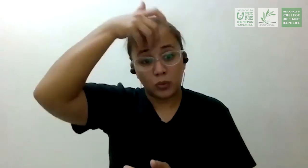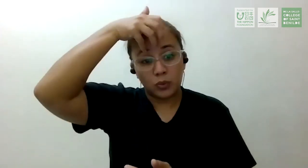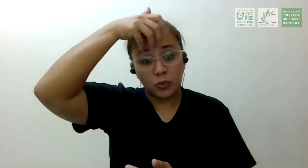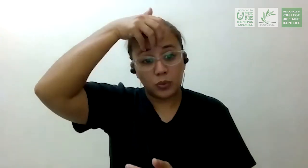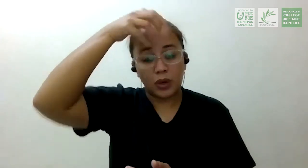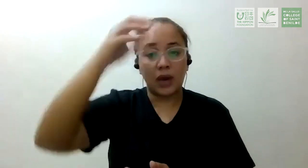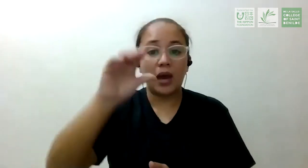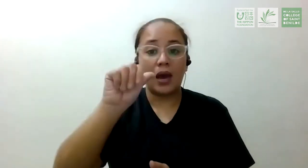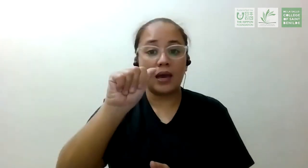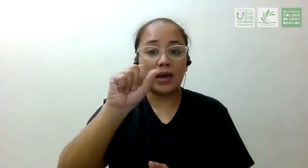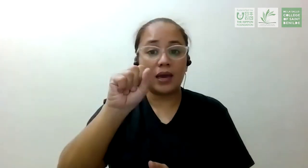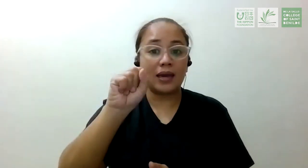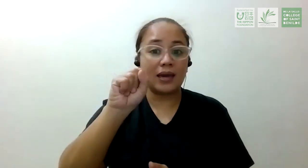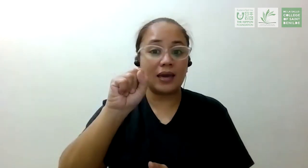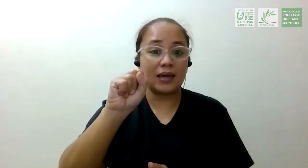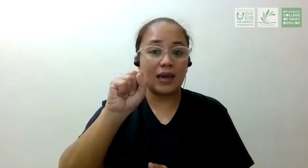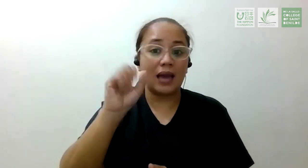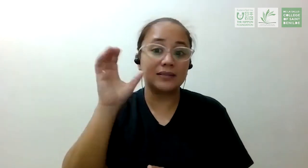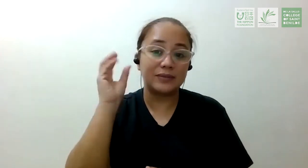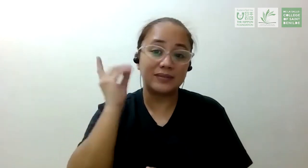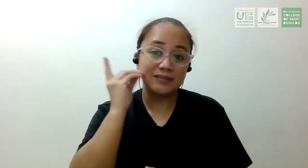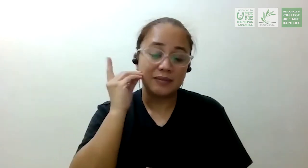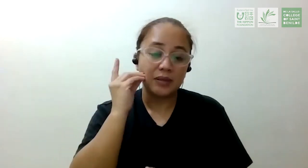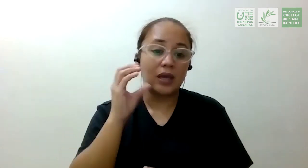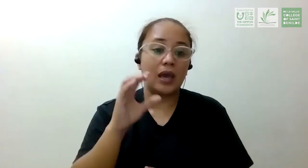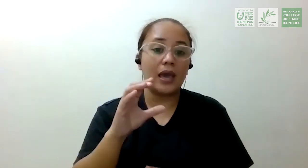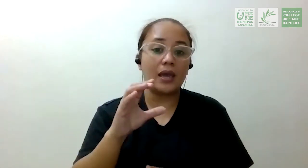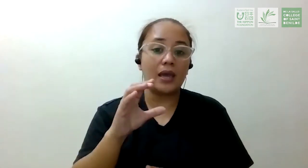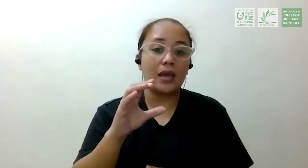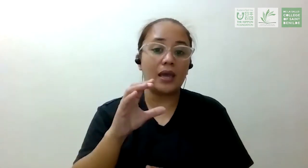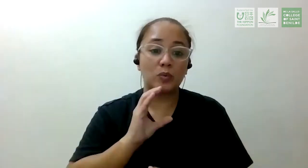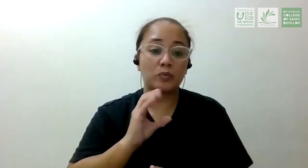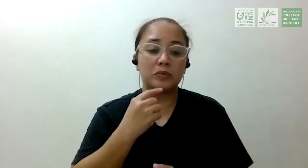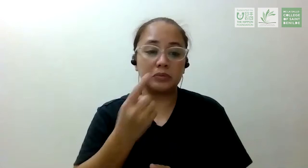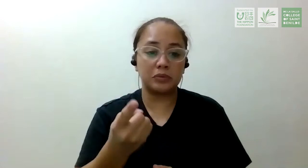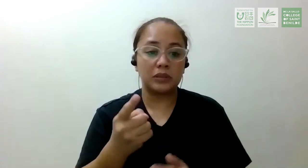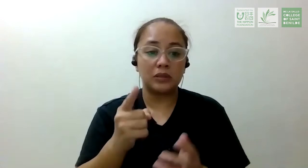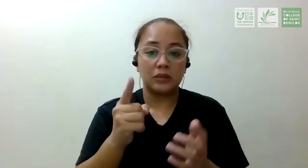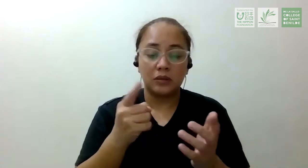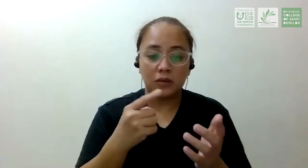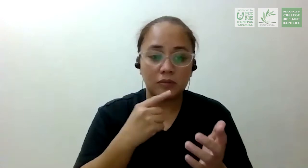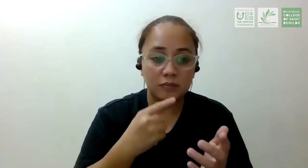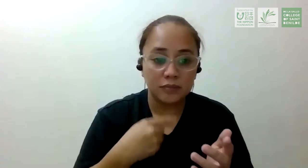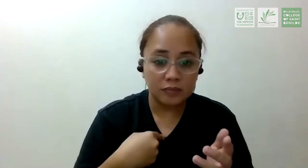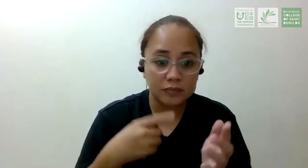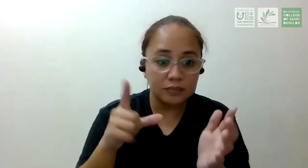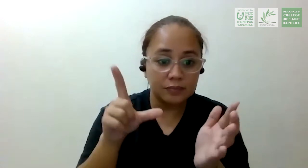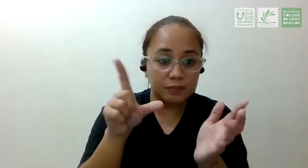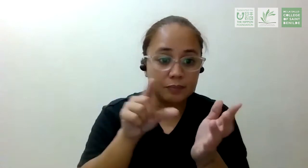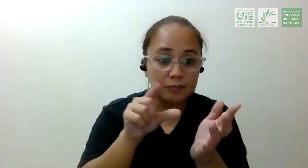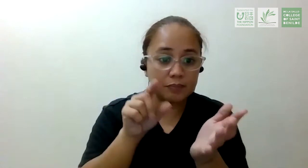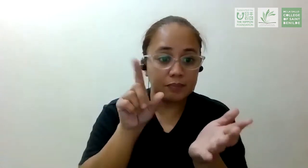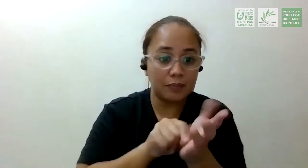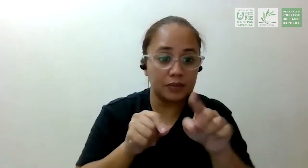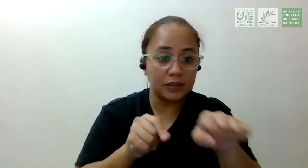Stokey, Casterline, and Cronenberg published the Dictionary of American Sign Language. Is that true or false?